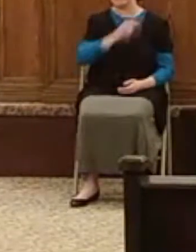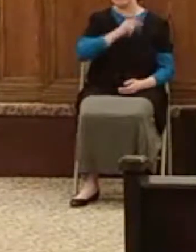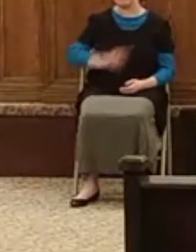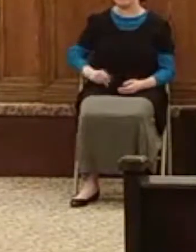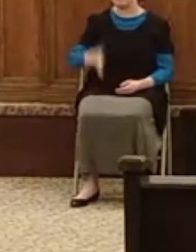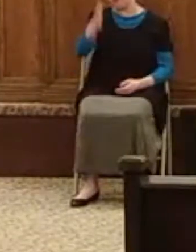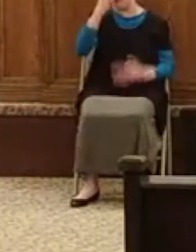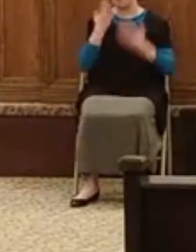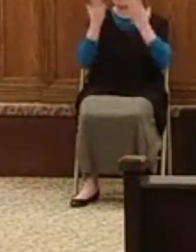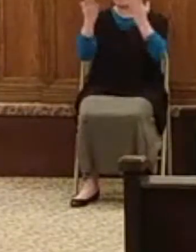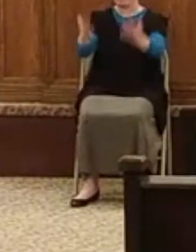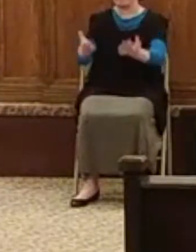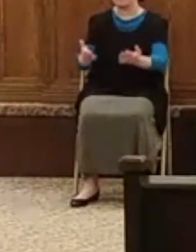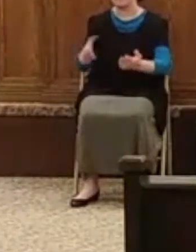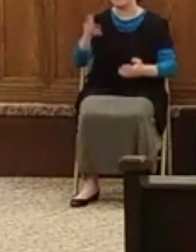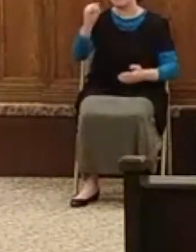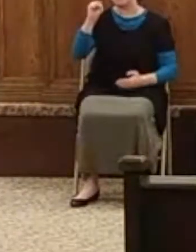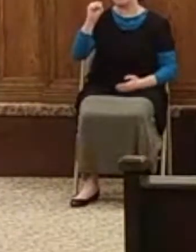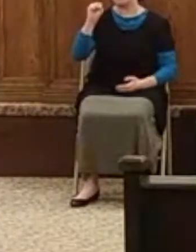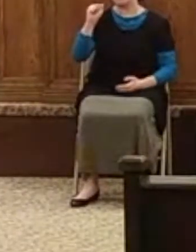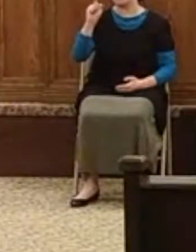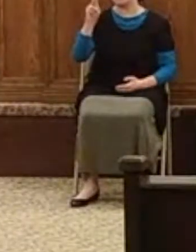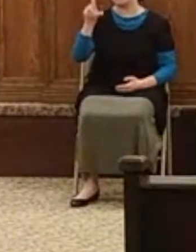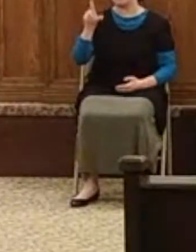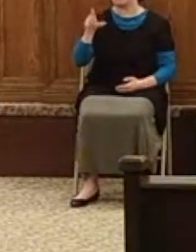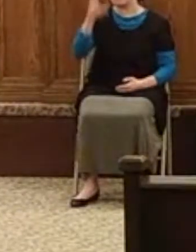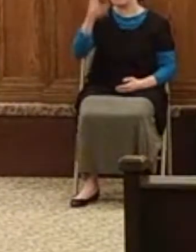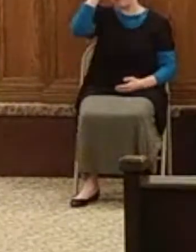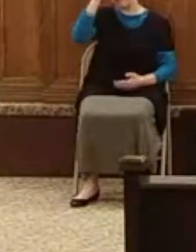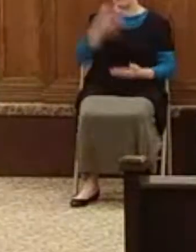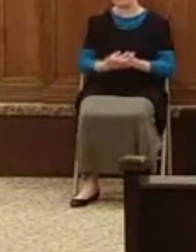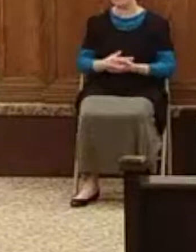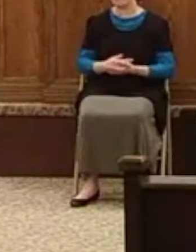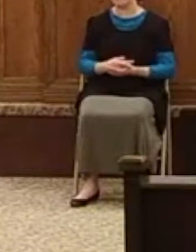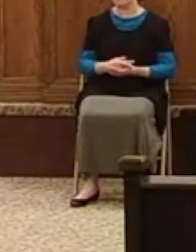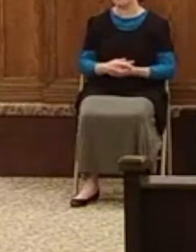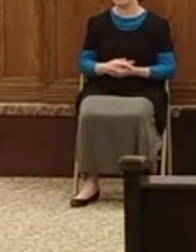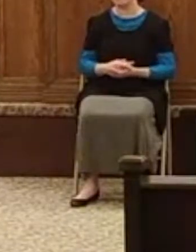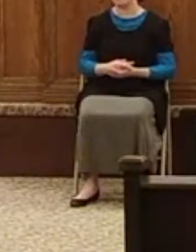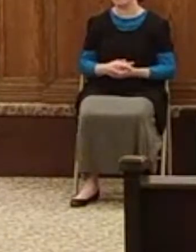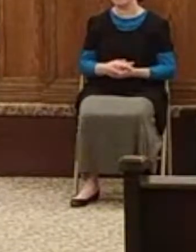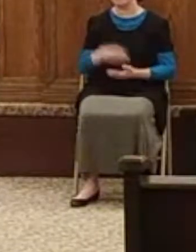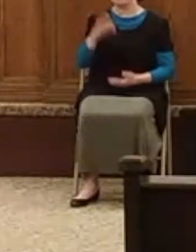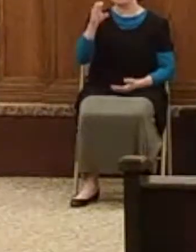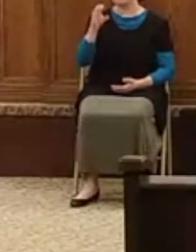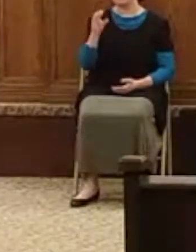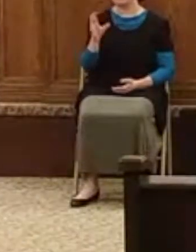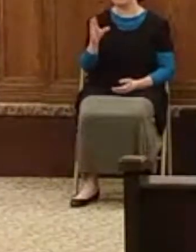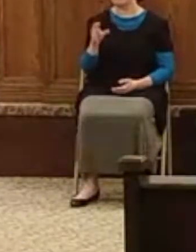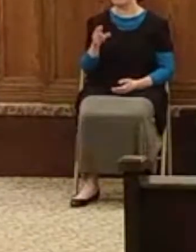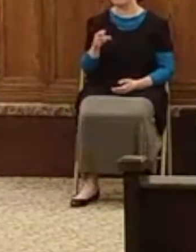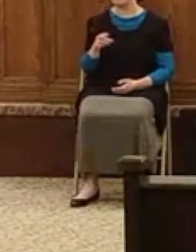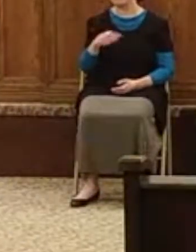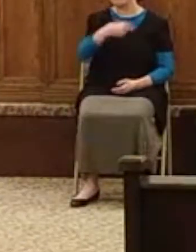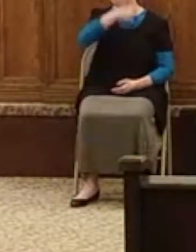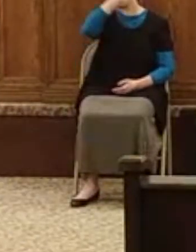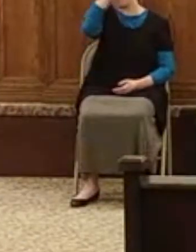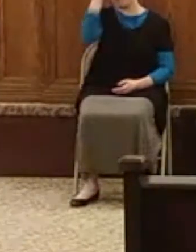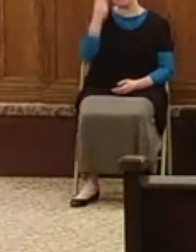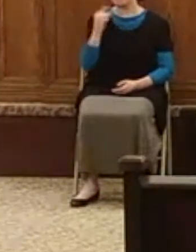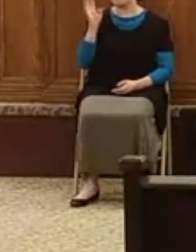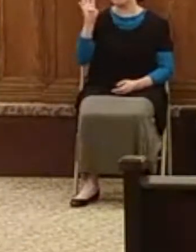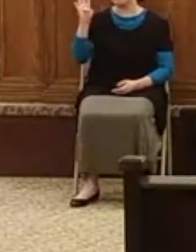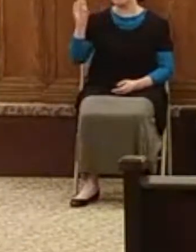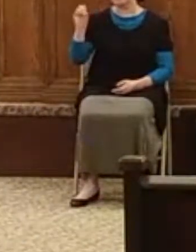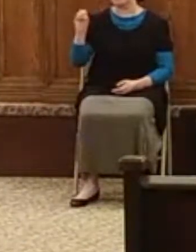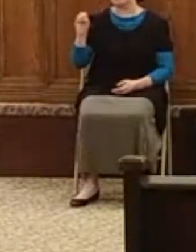king, and God gave unto them Saul, the son of Cis, a man of the tribe of Benjamin. Right. By the space of